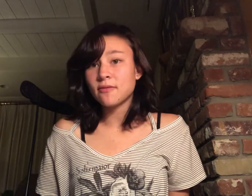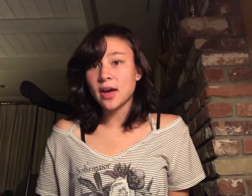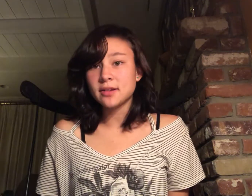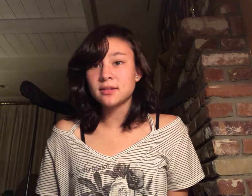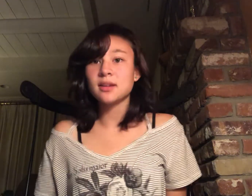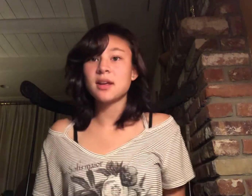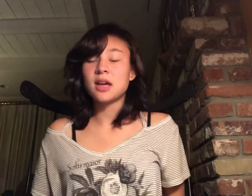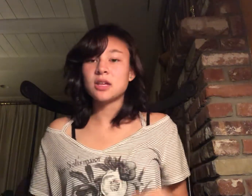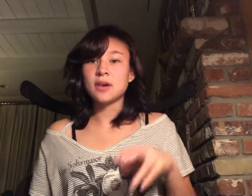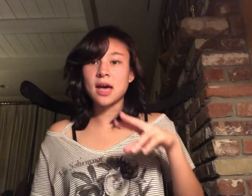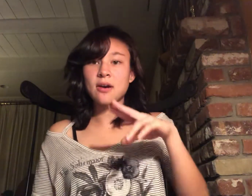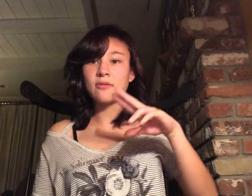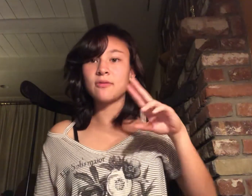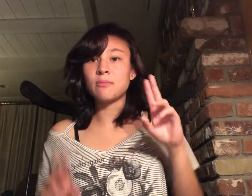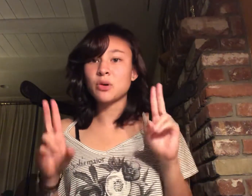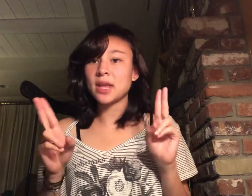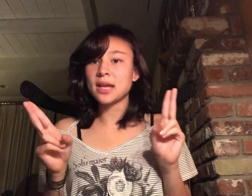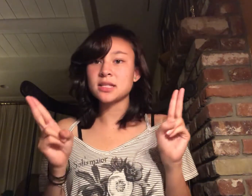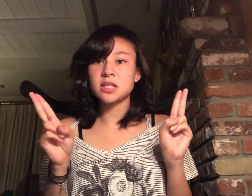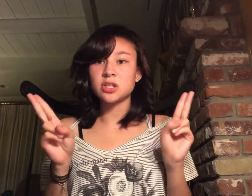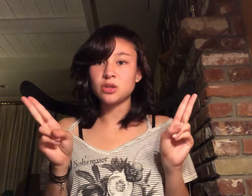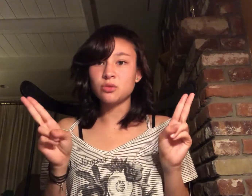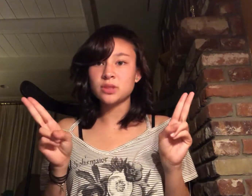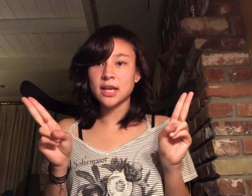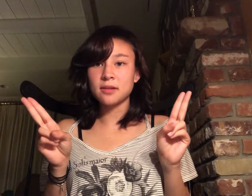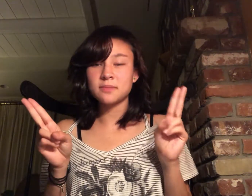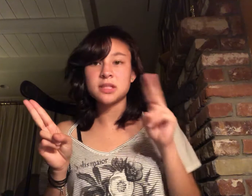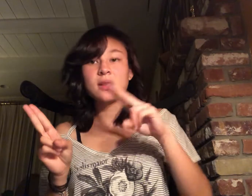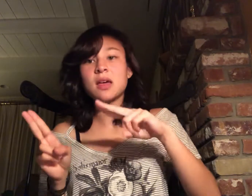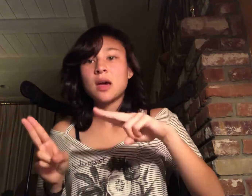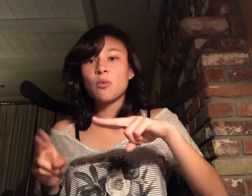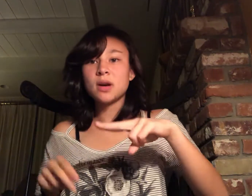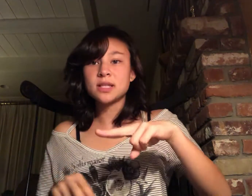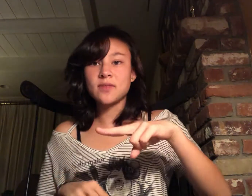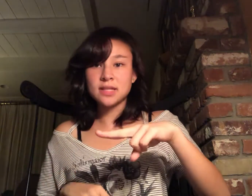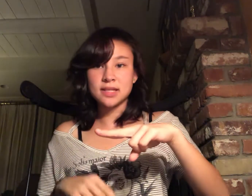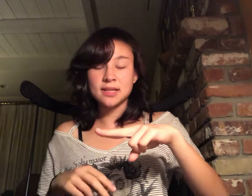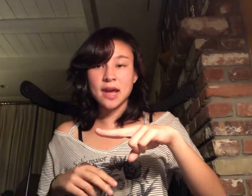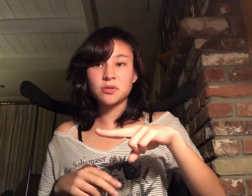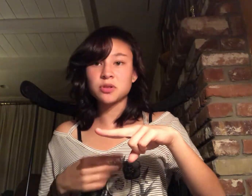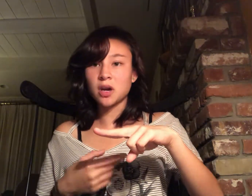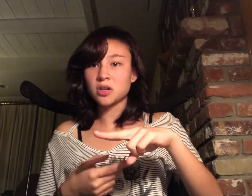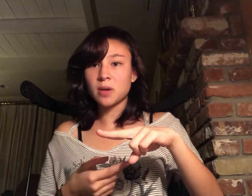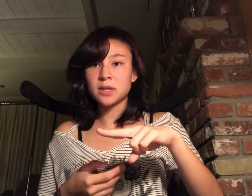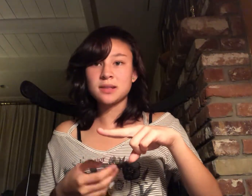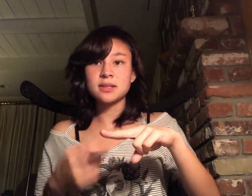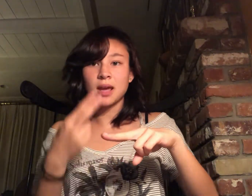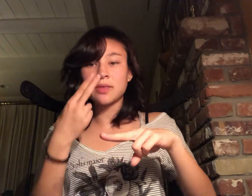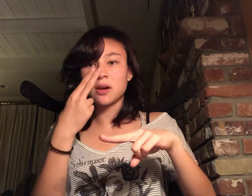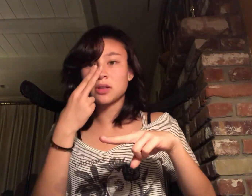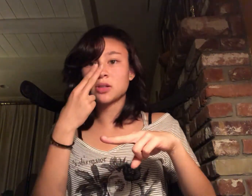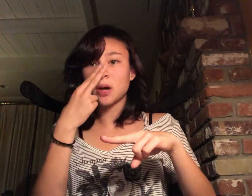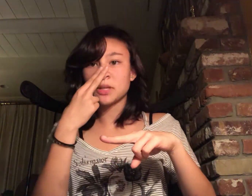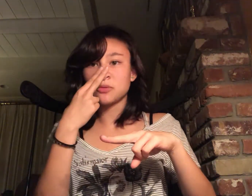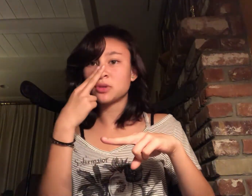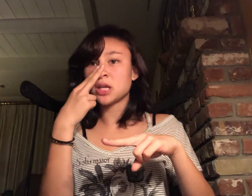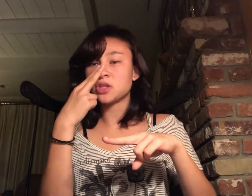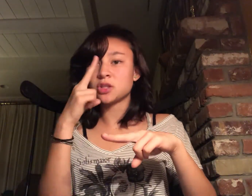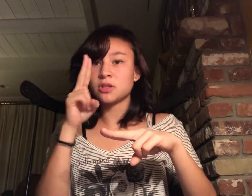fun. You have both hands, they're U-shaped. One is facing down, you're non-dominant, and your dominant will touch your